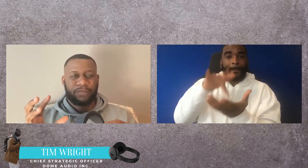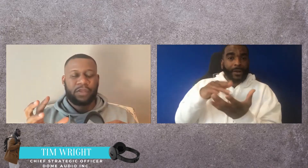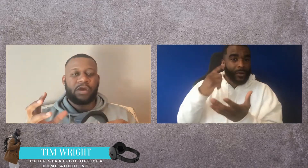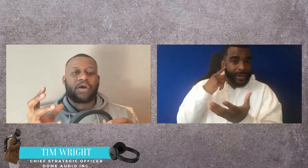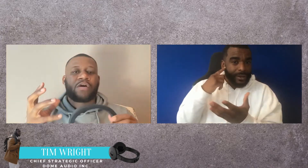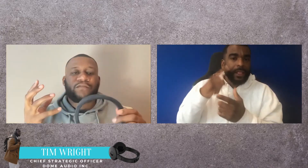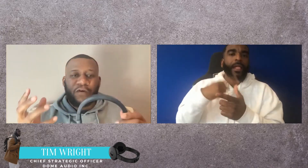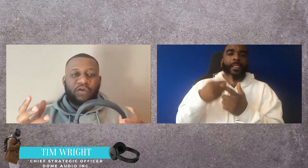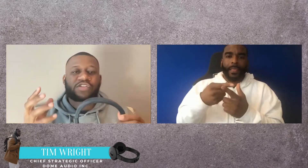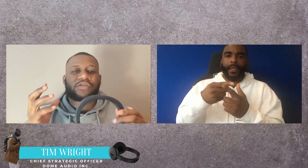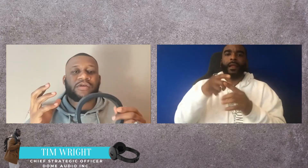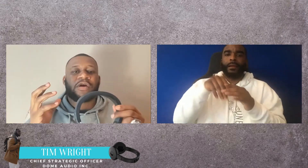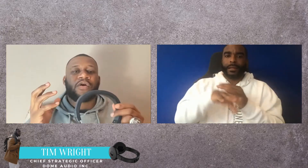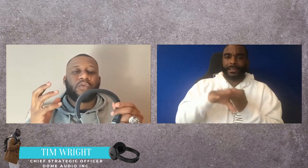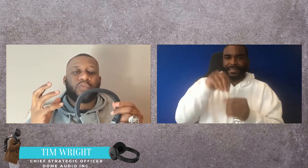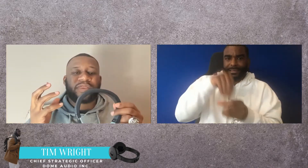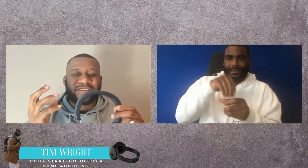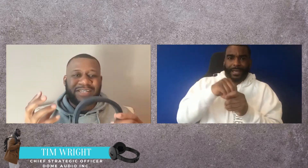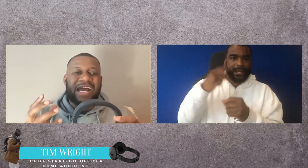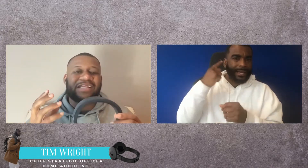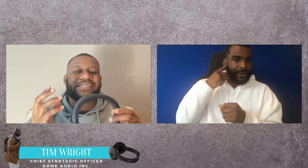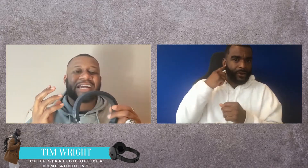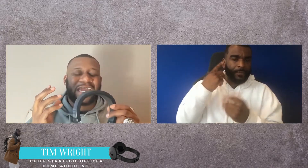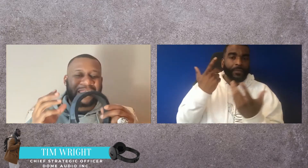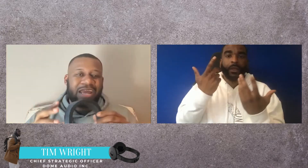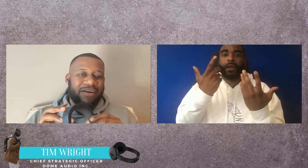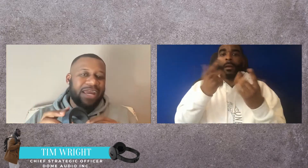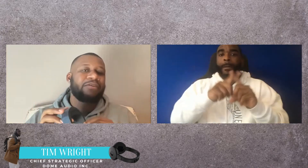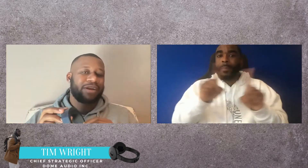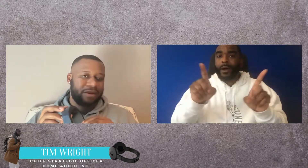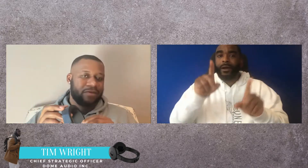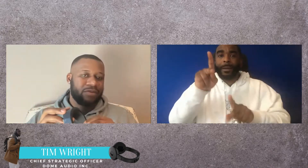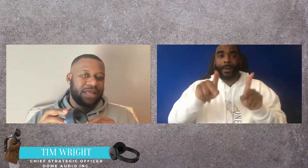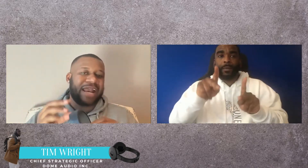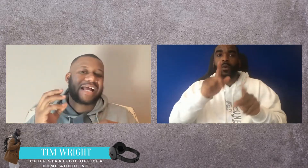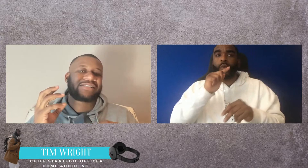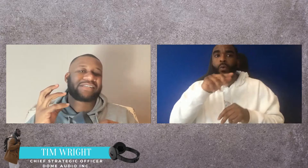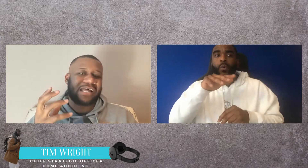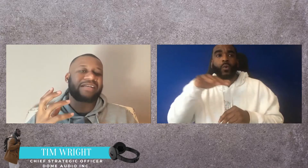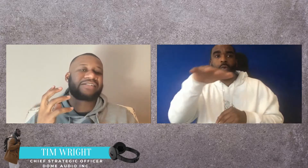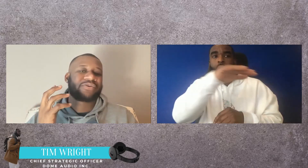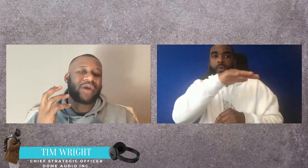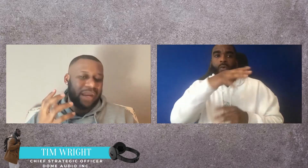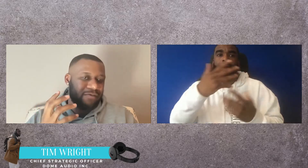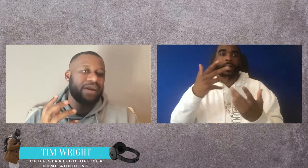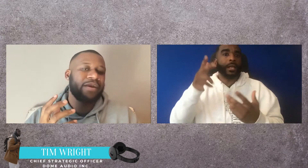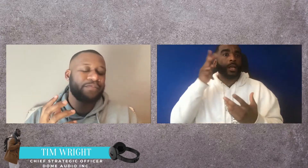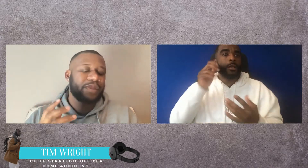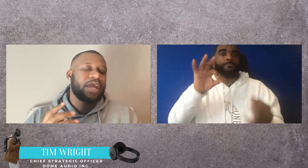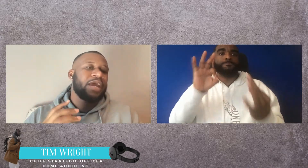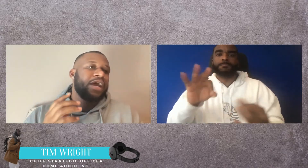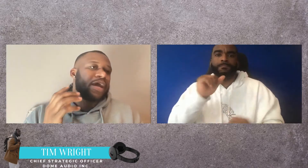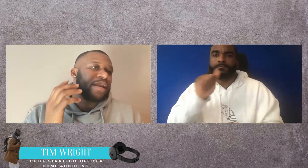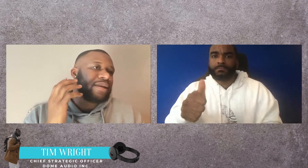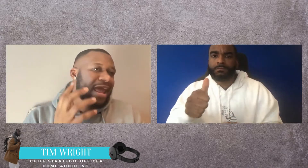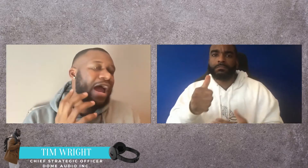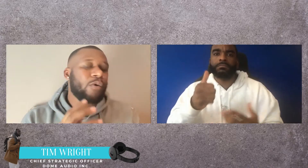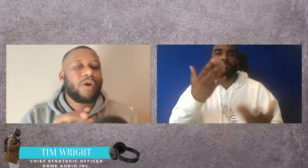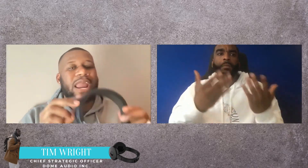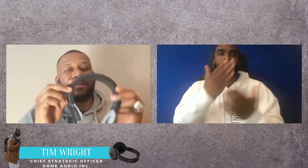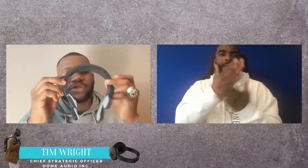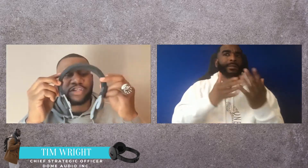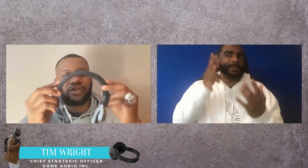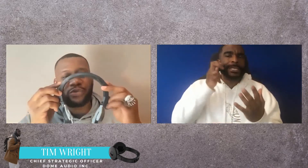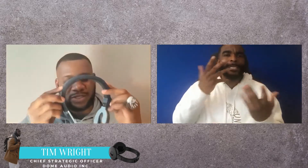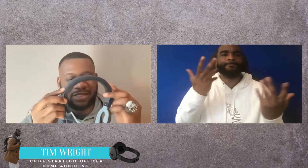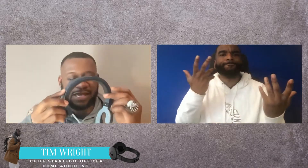know, folks with challenging in their hearing, that has challenged hearing, now